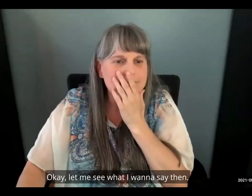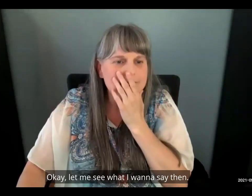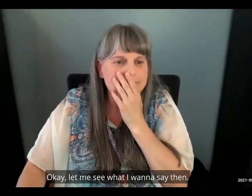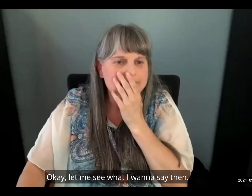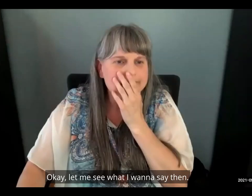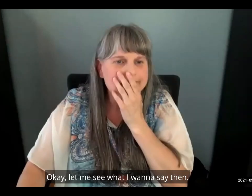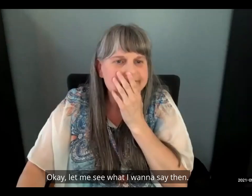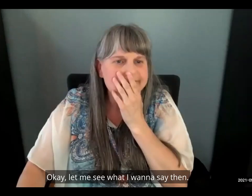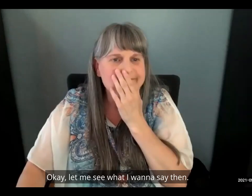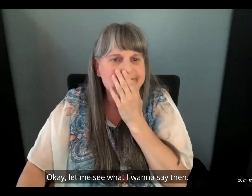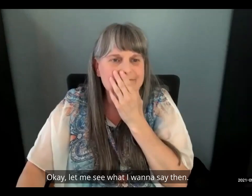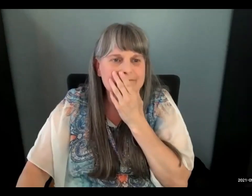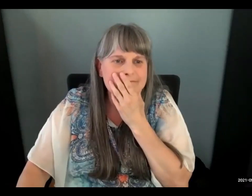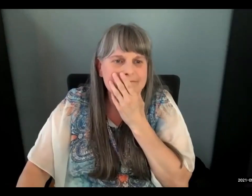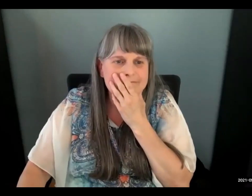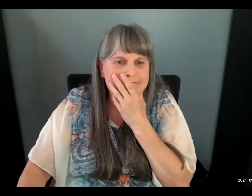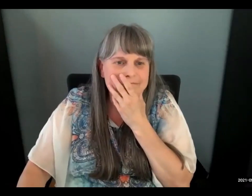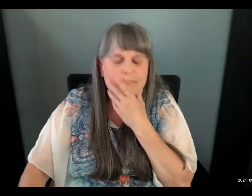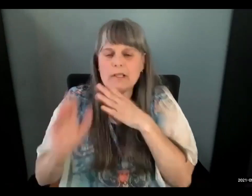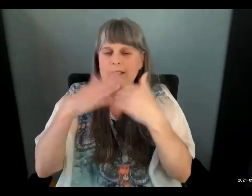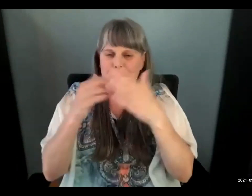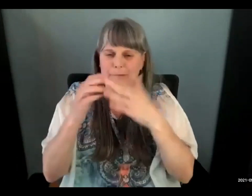Okay, let me see what I want to say then.